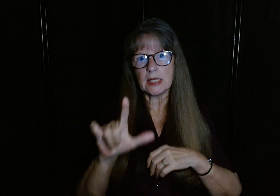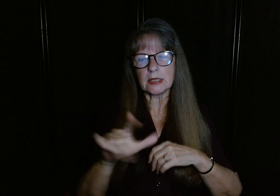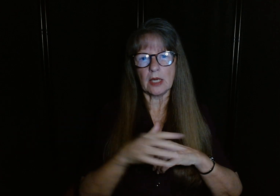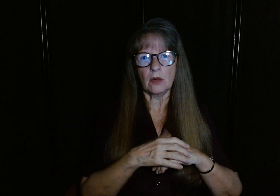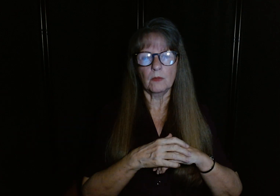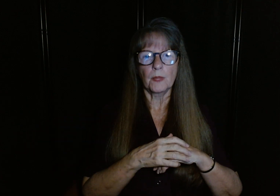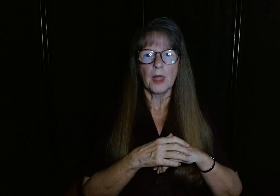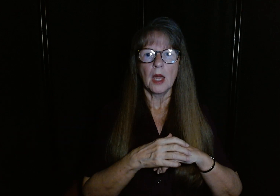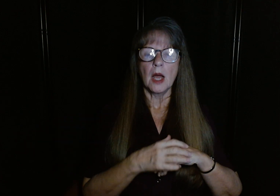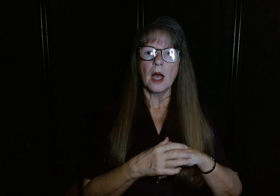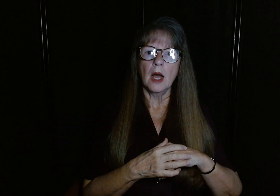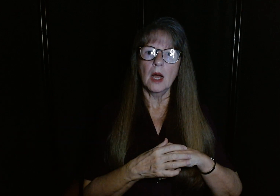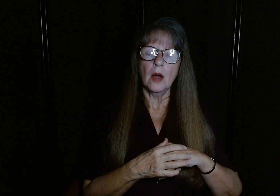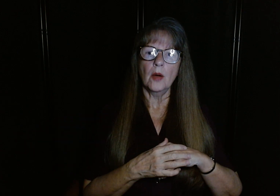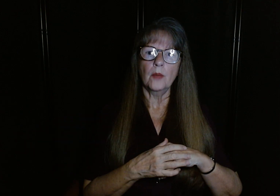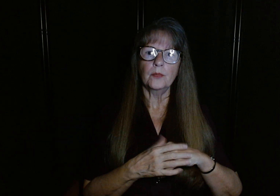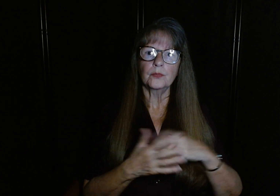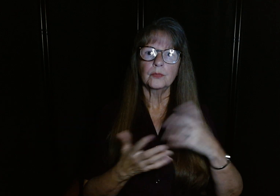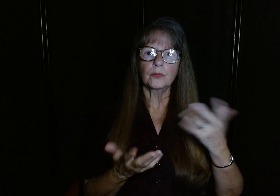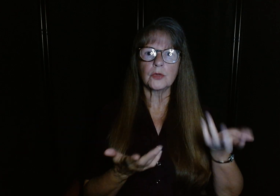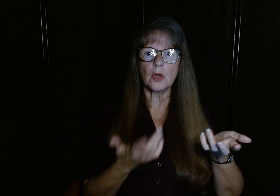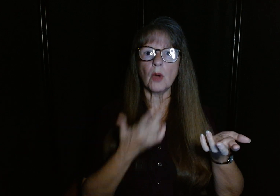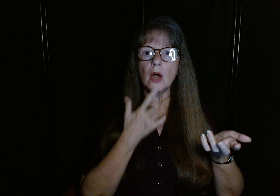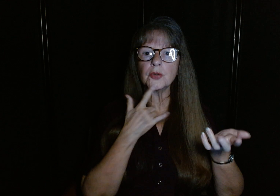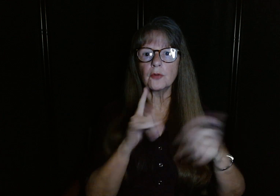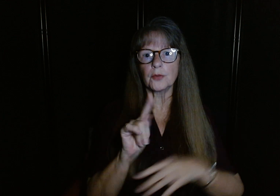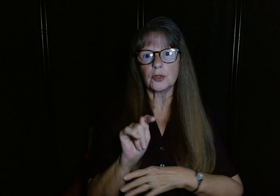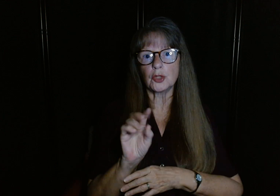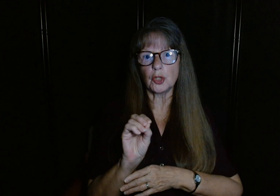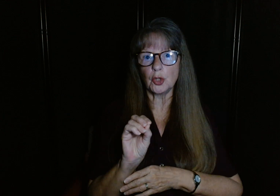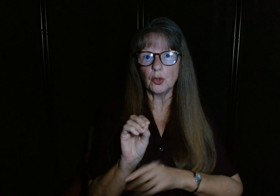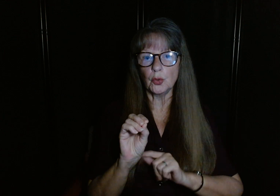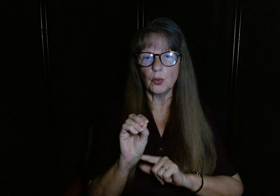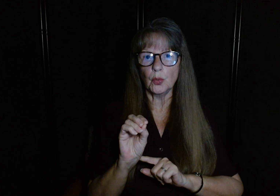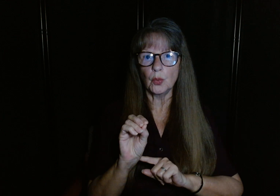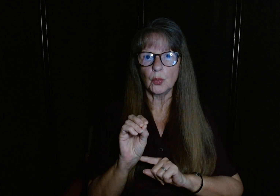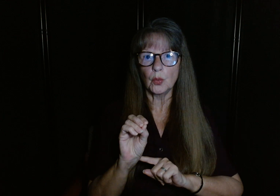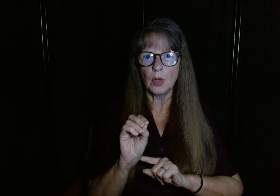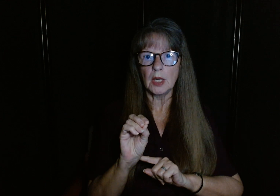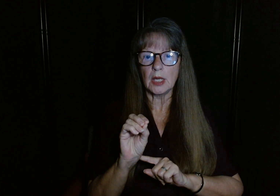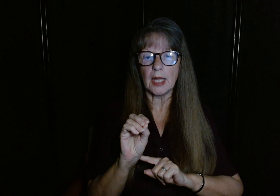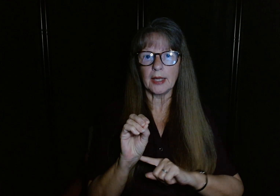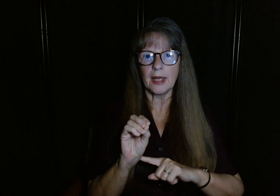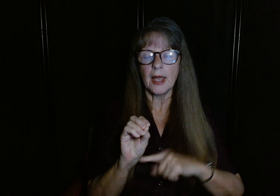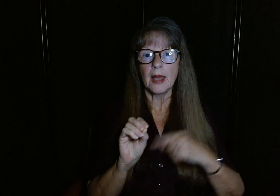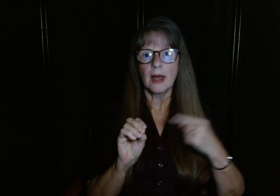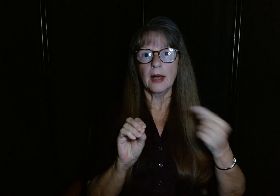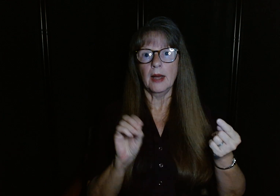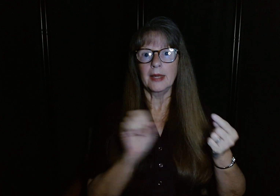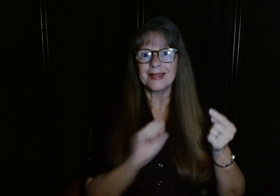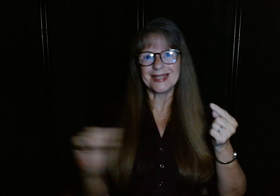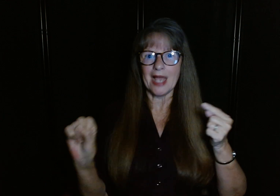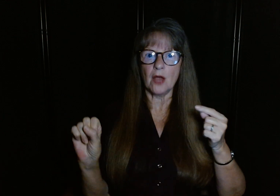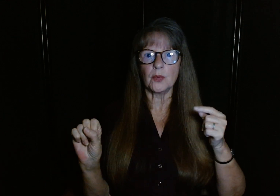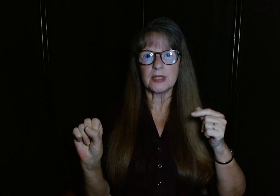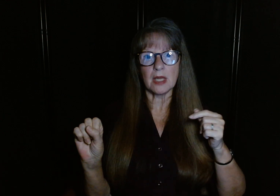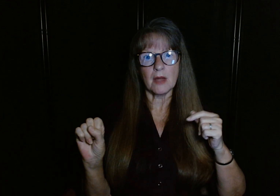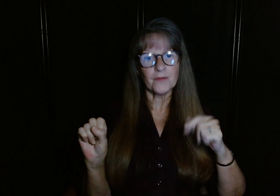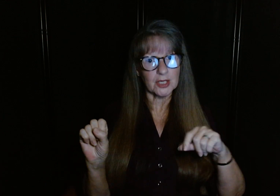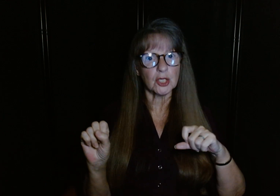ASL. Um, so also for two, like in the South, we say fixin'